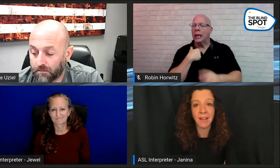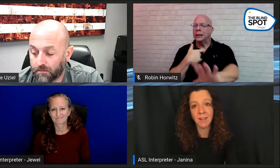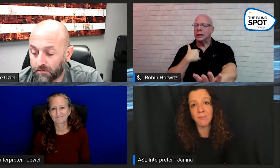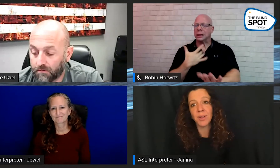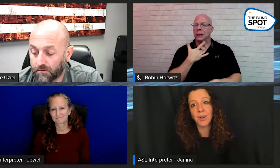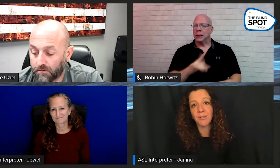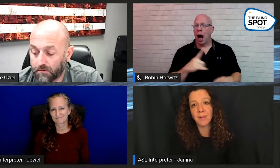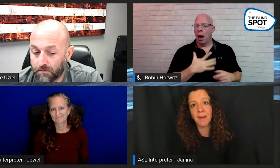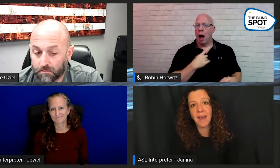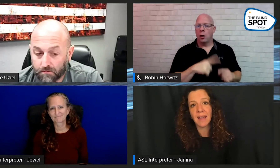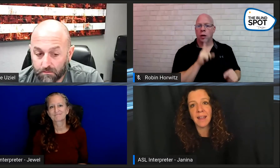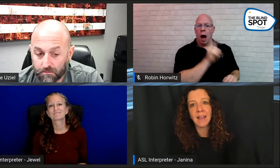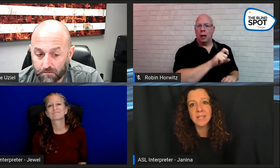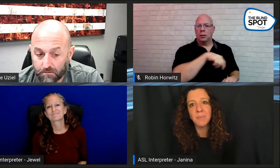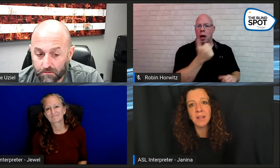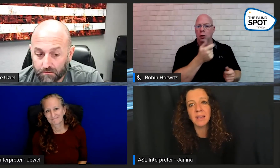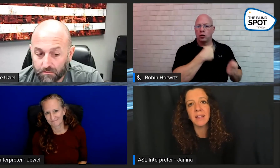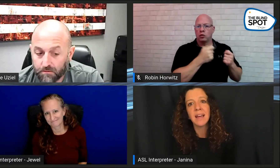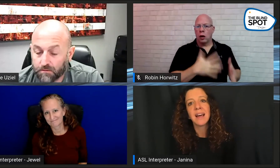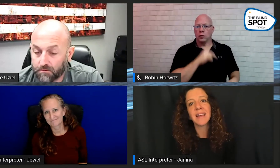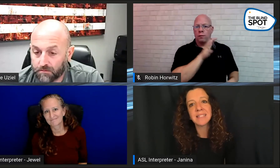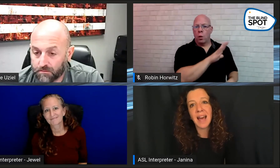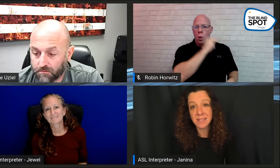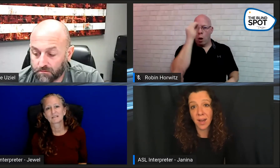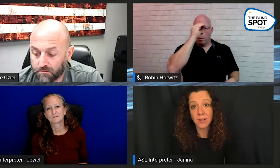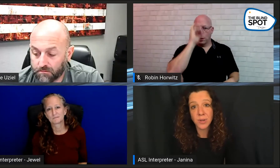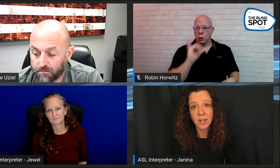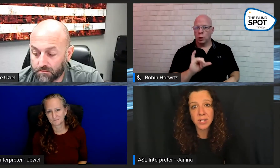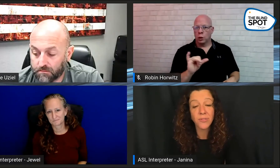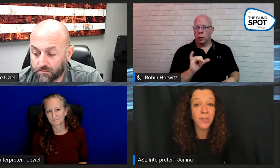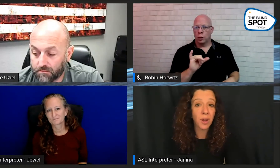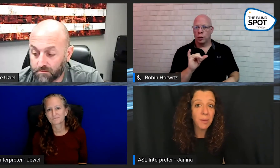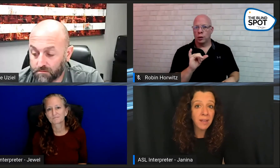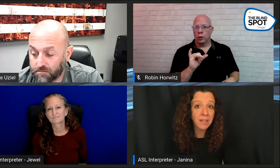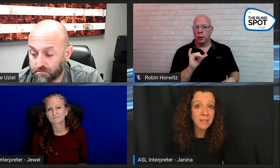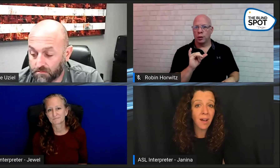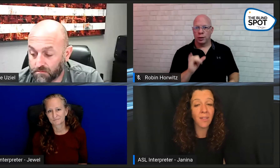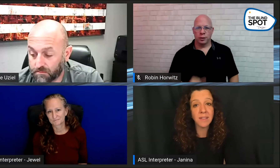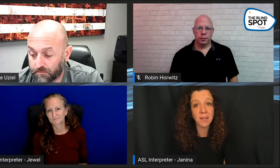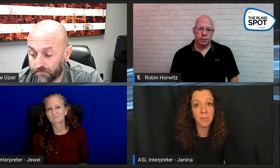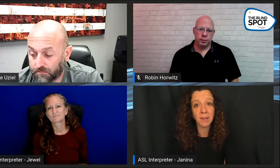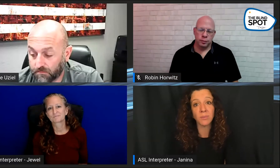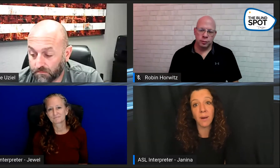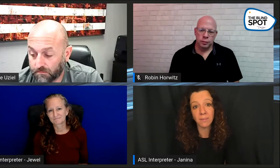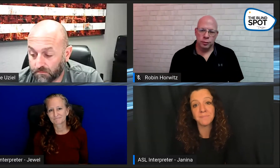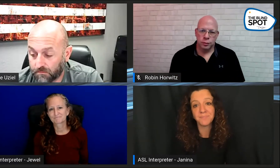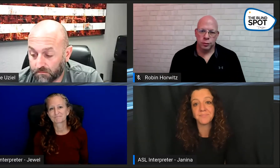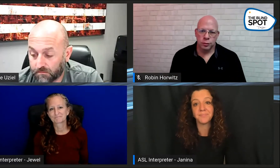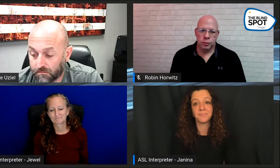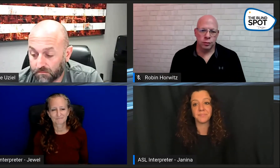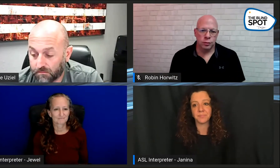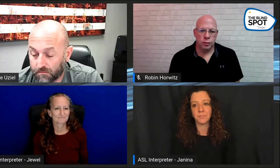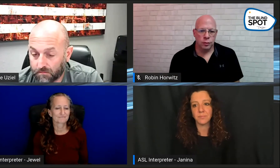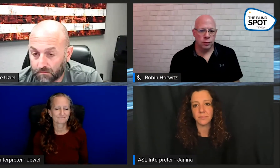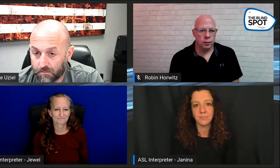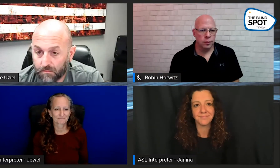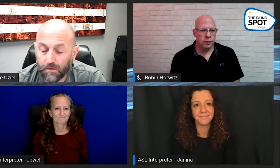idea that I've been kind of mulling over in my head. And I typically like to ask other traders for their opinion on this topic as well.